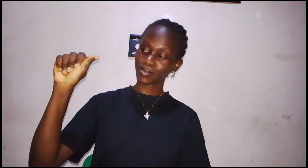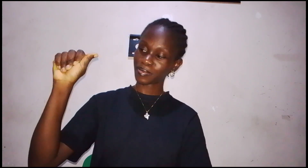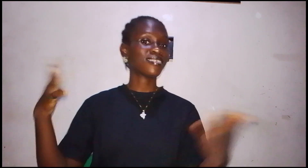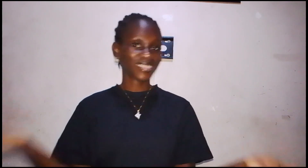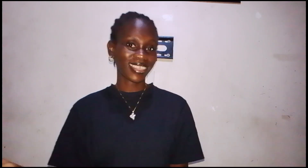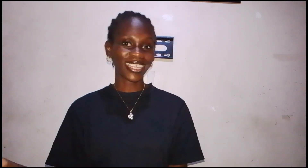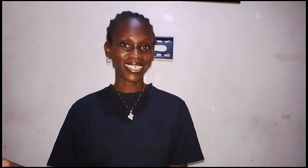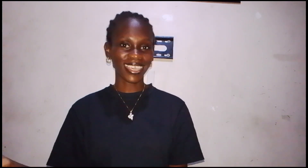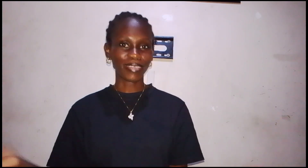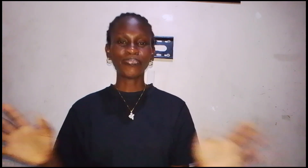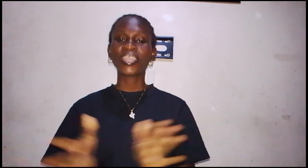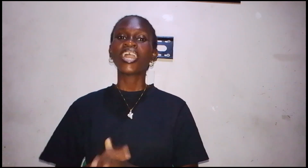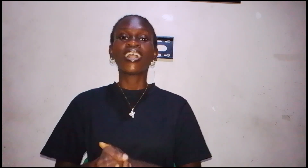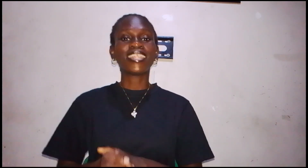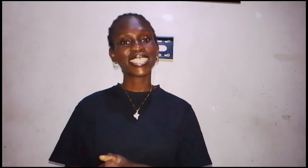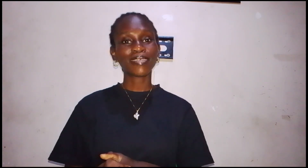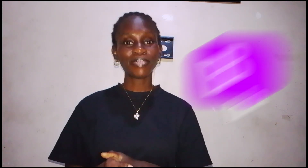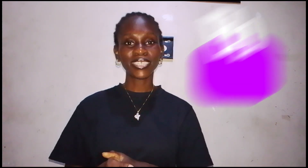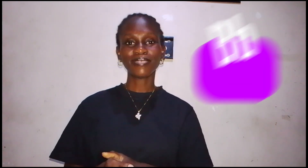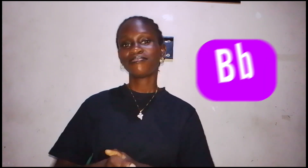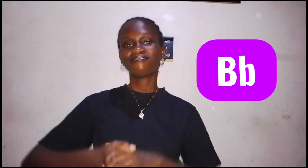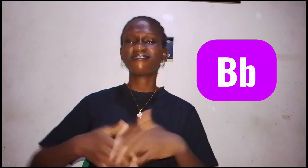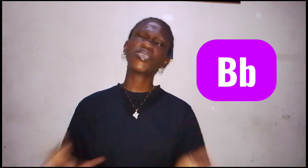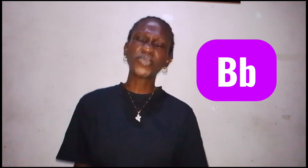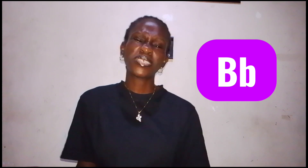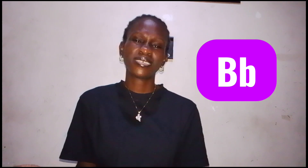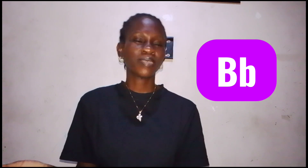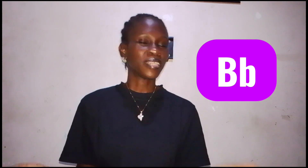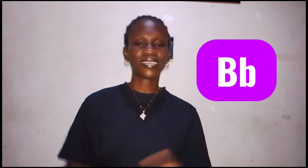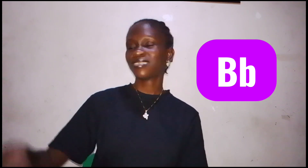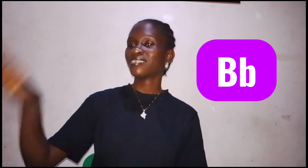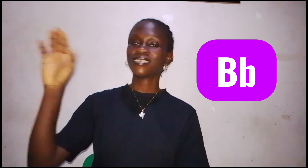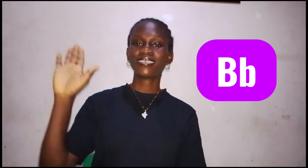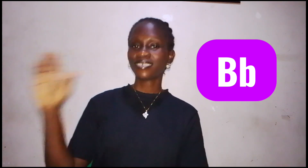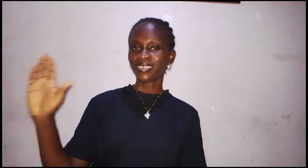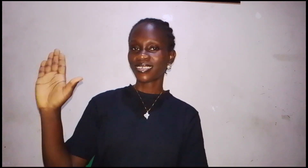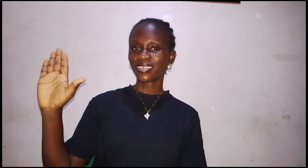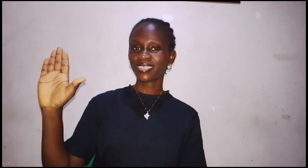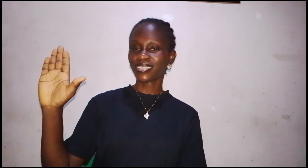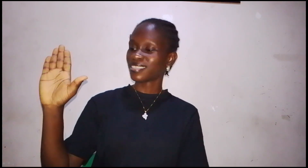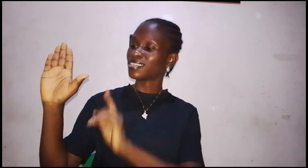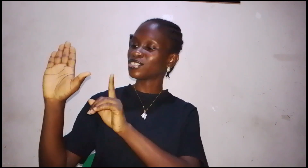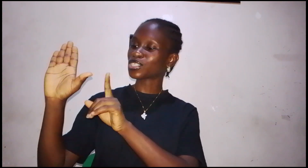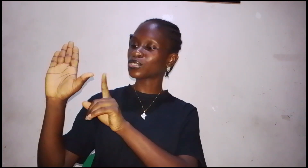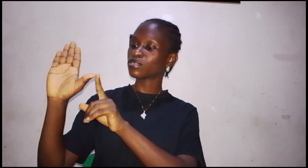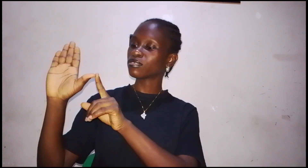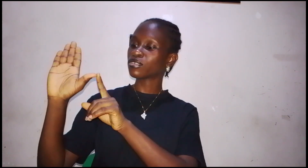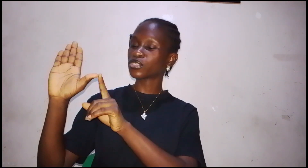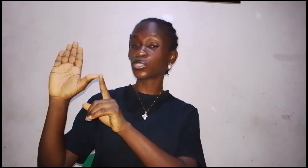See, that is A. Letter B, almost similar, like this. Just cross